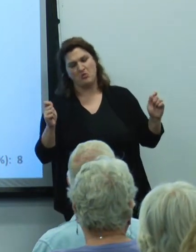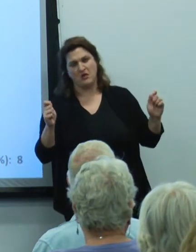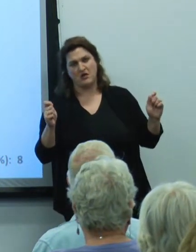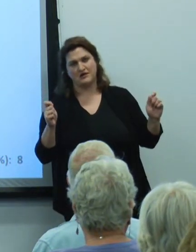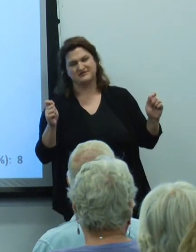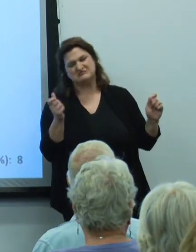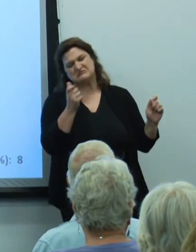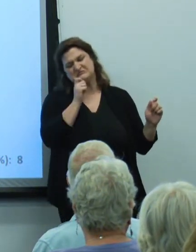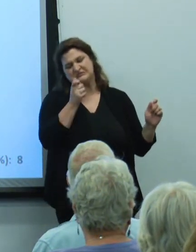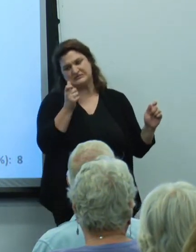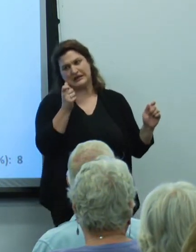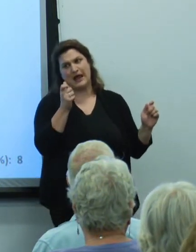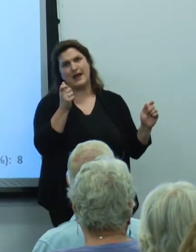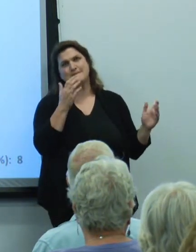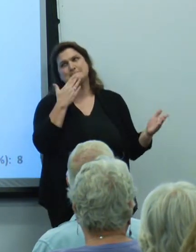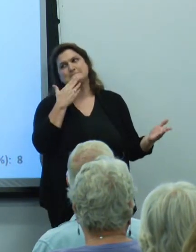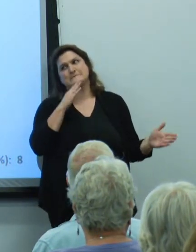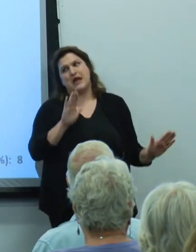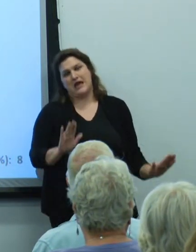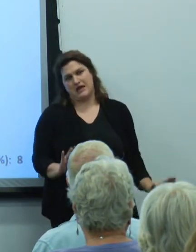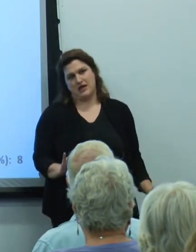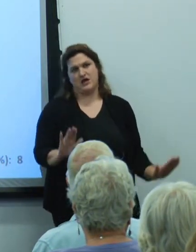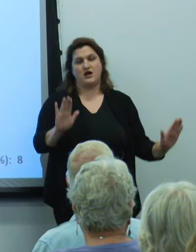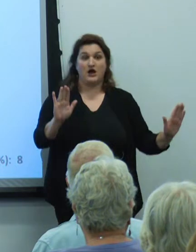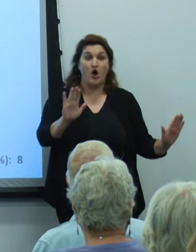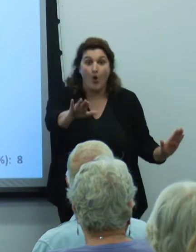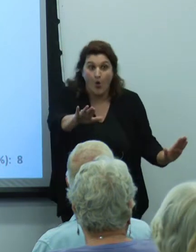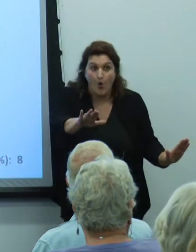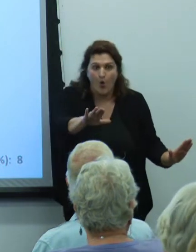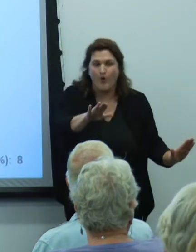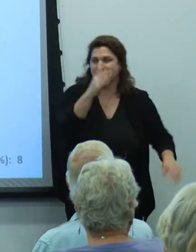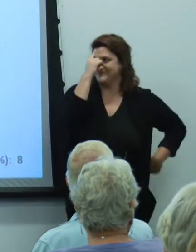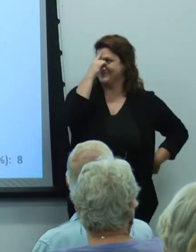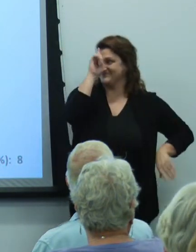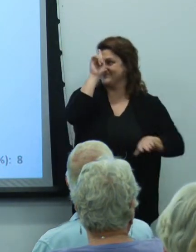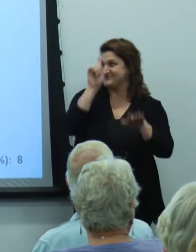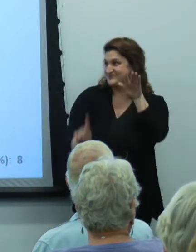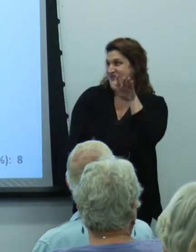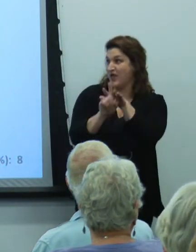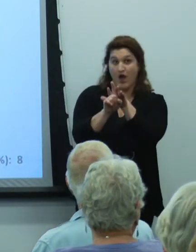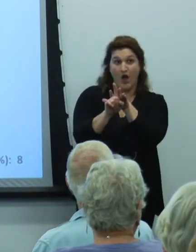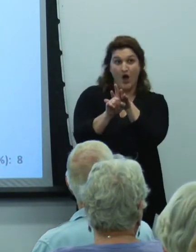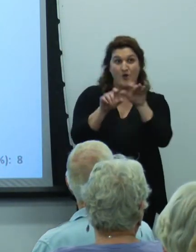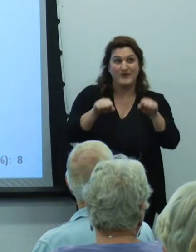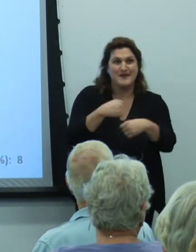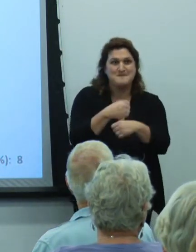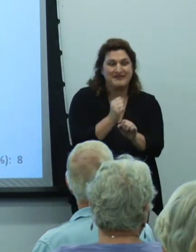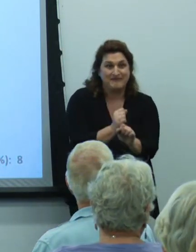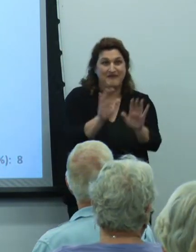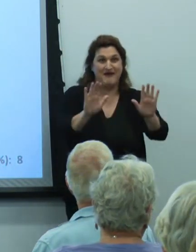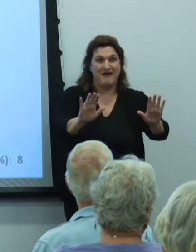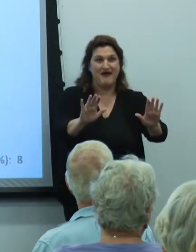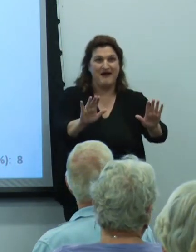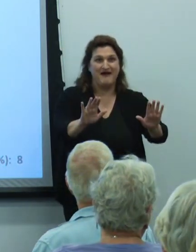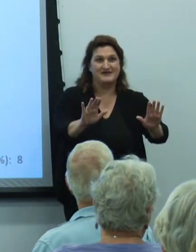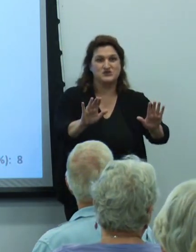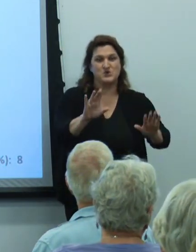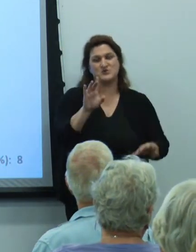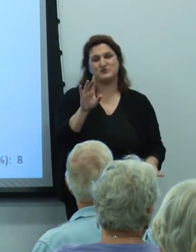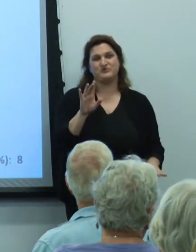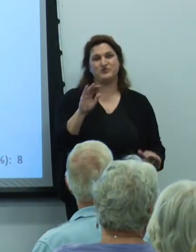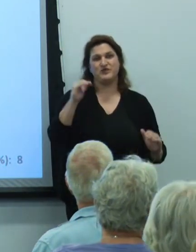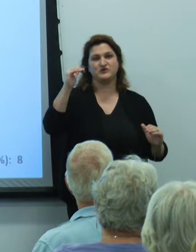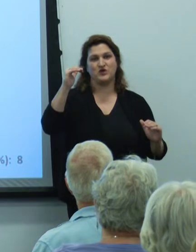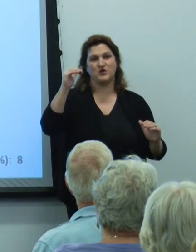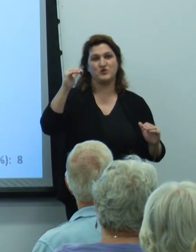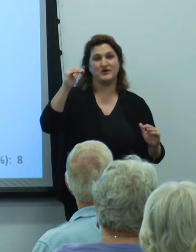quite as bad. And then they said, well, you know what we should do? They made them so that the disparity